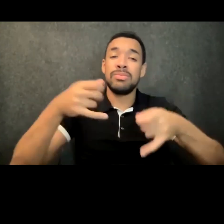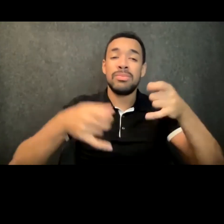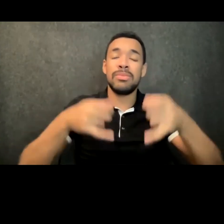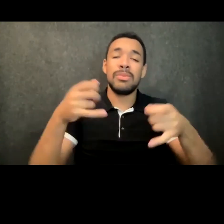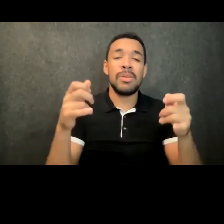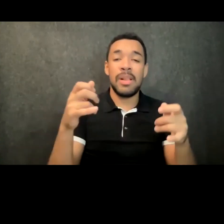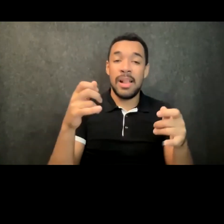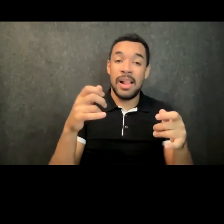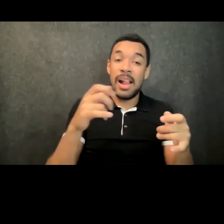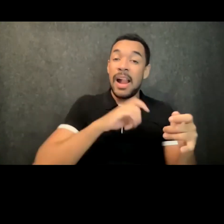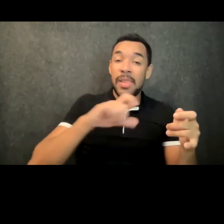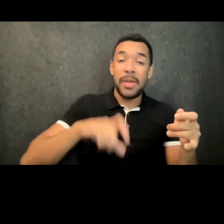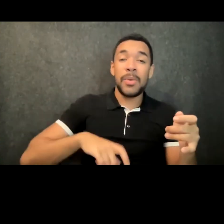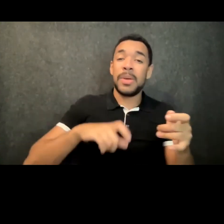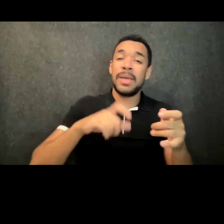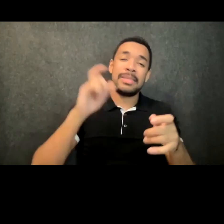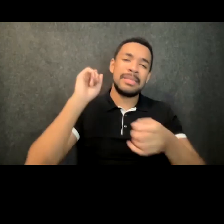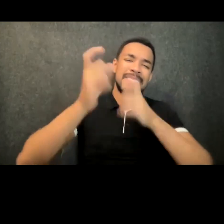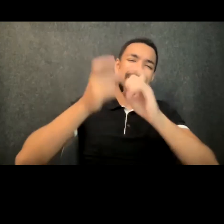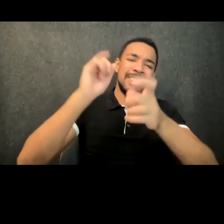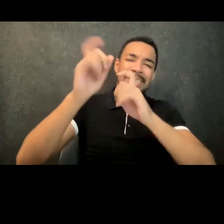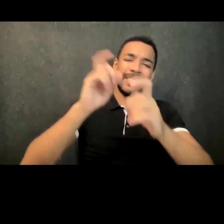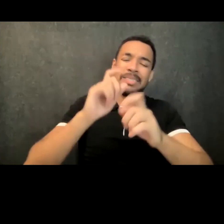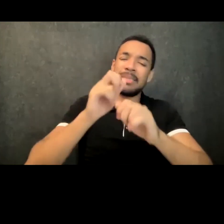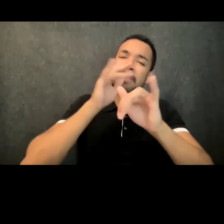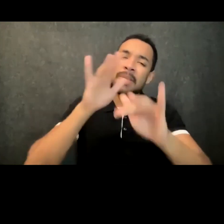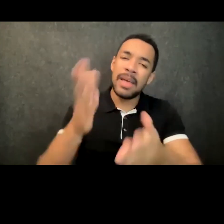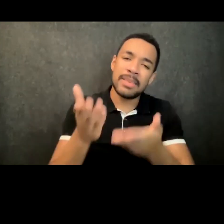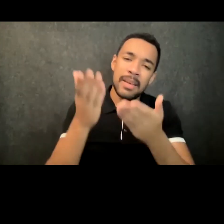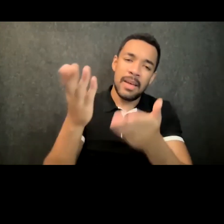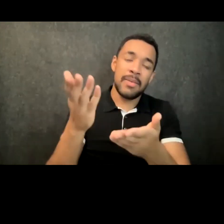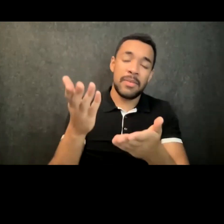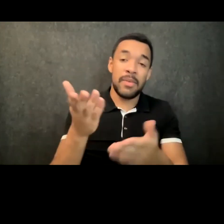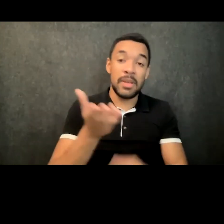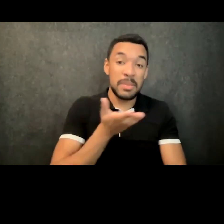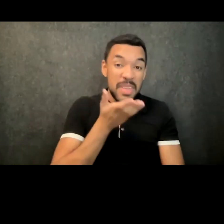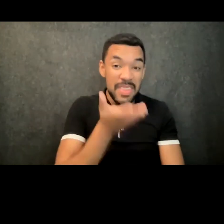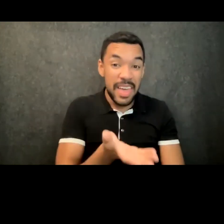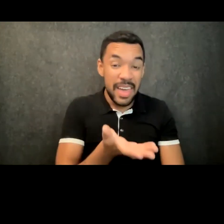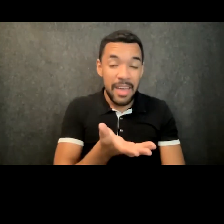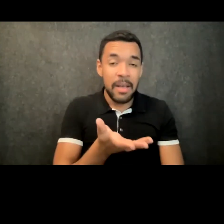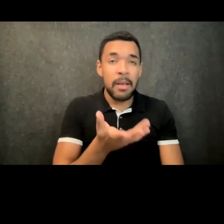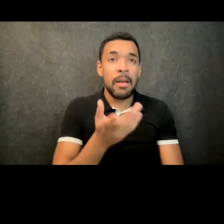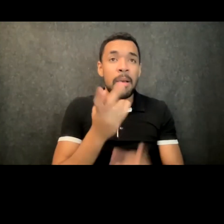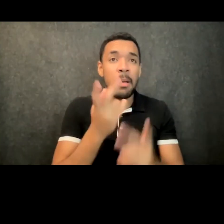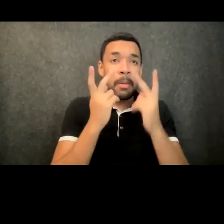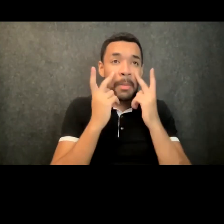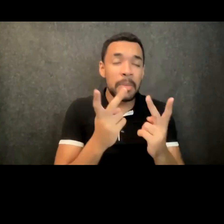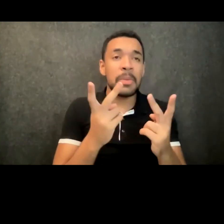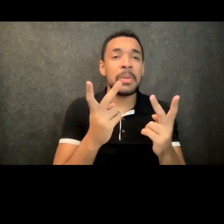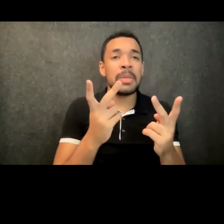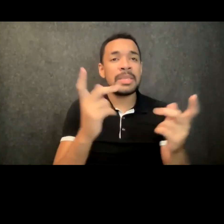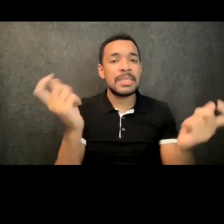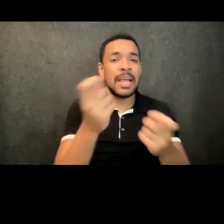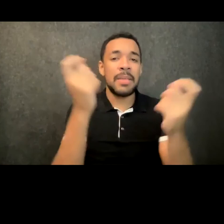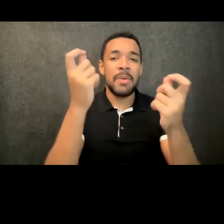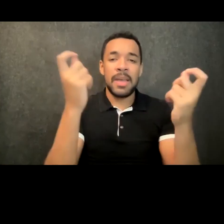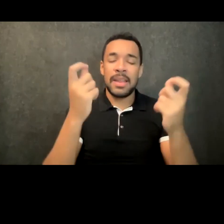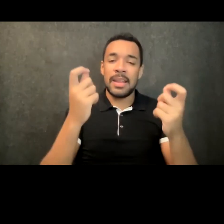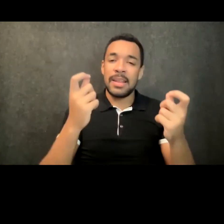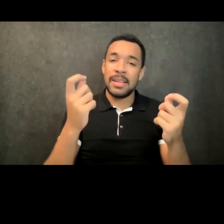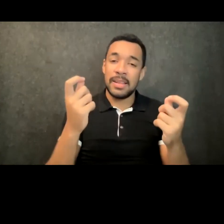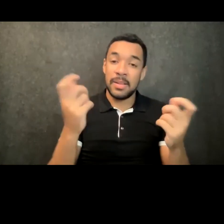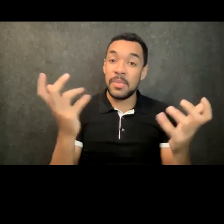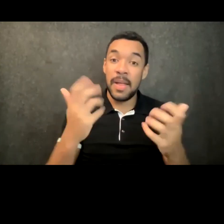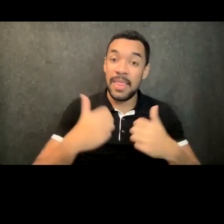blessed offering. To have been there is to celebrate spectacle of breath. The act of knowing